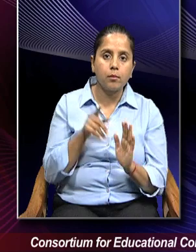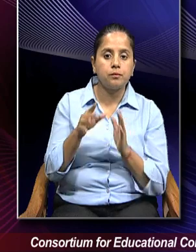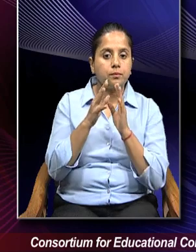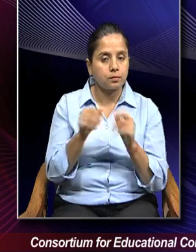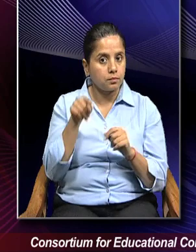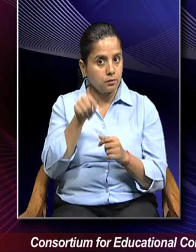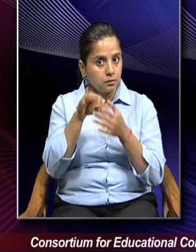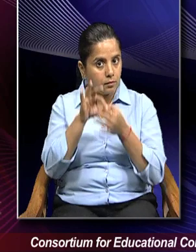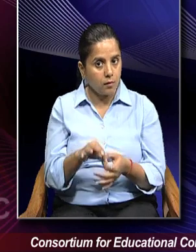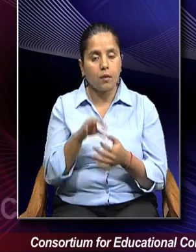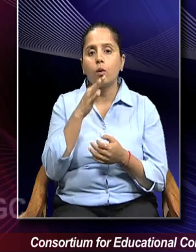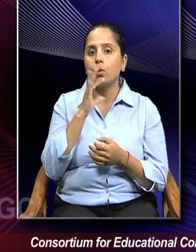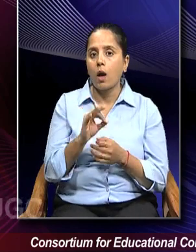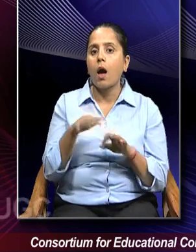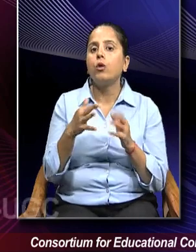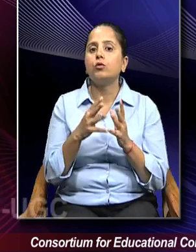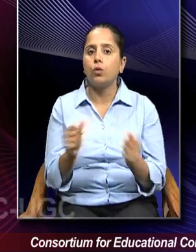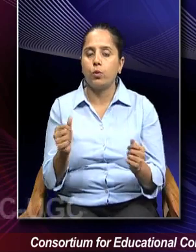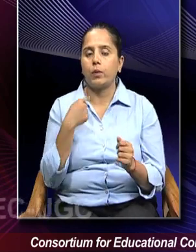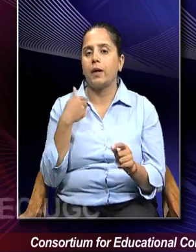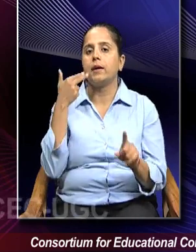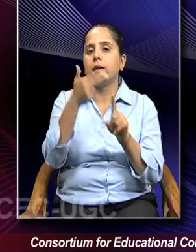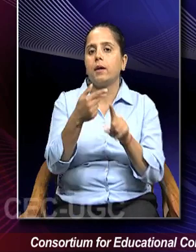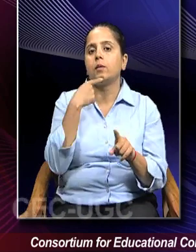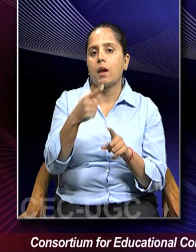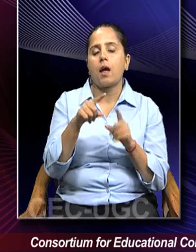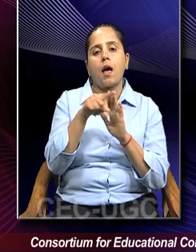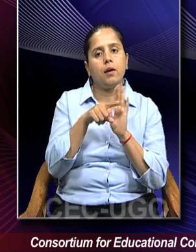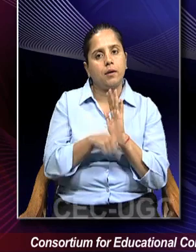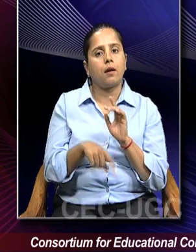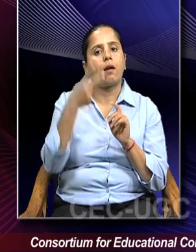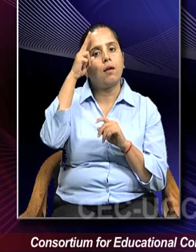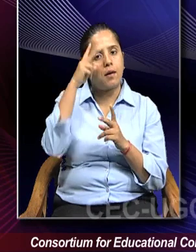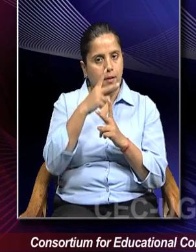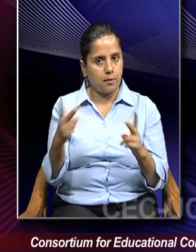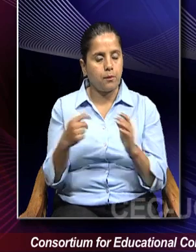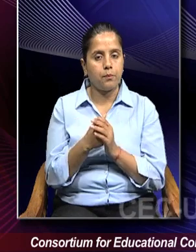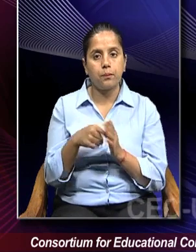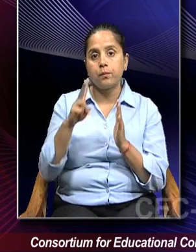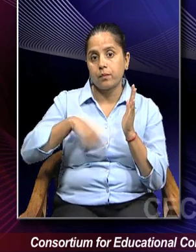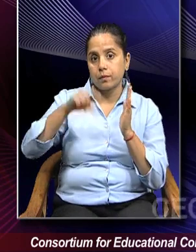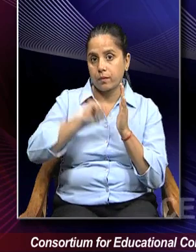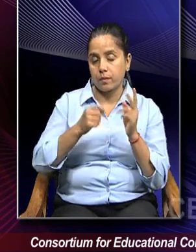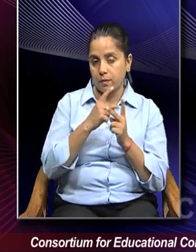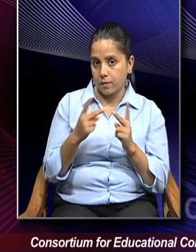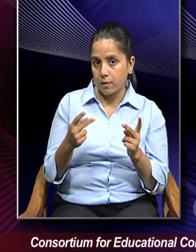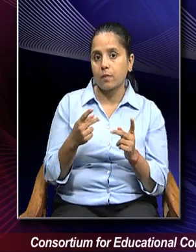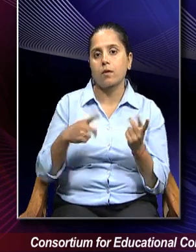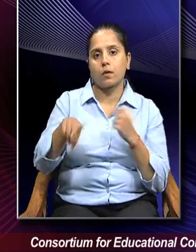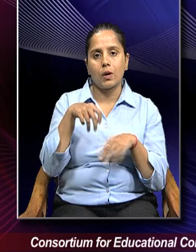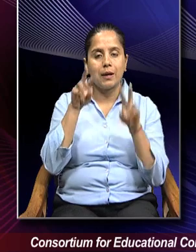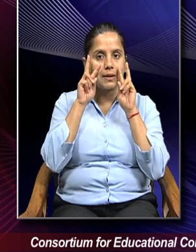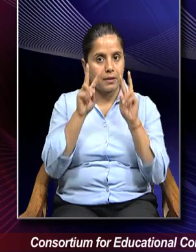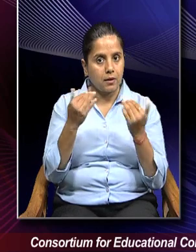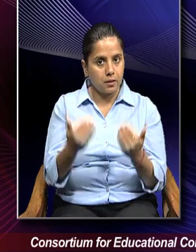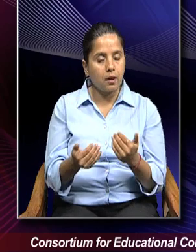this kind of reality, to which we call as the ethical dilemmas. The literature, if we look into